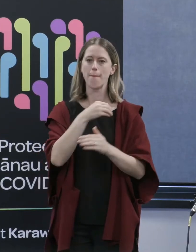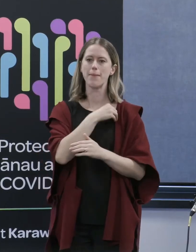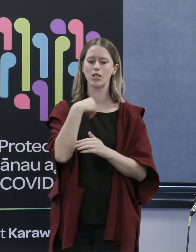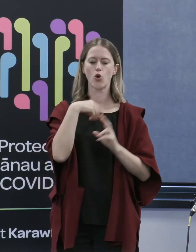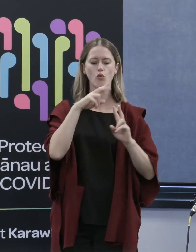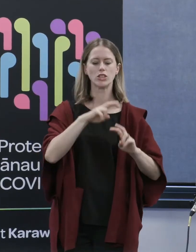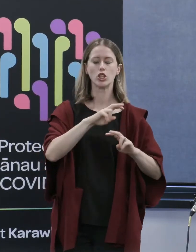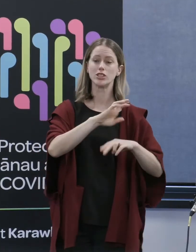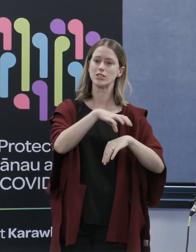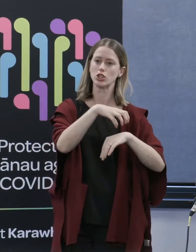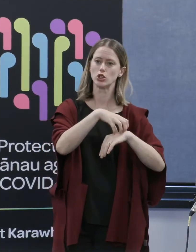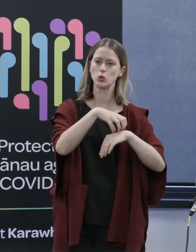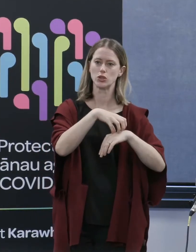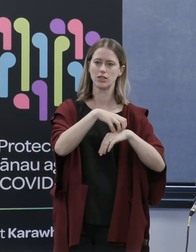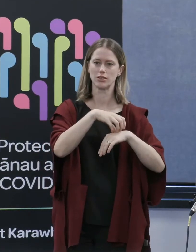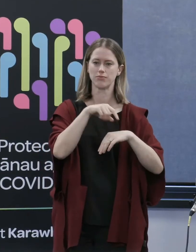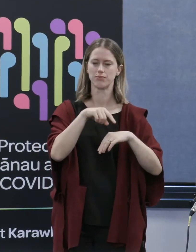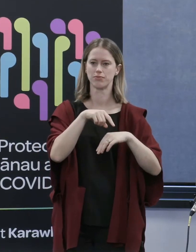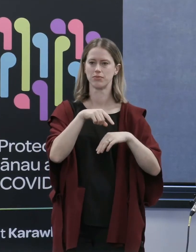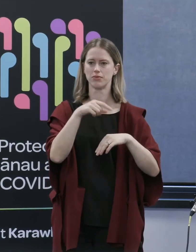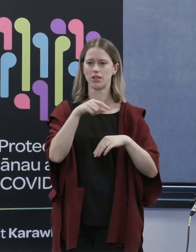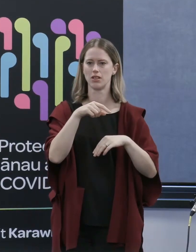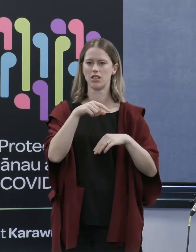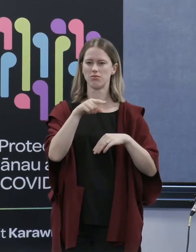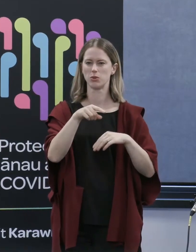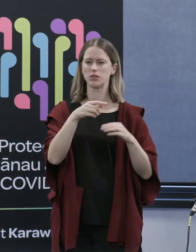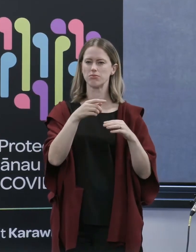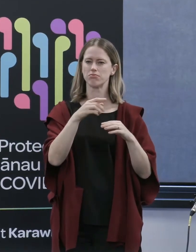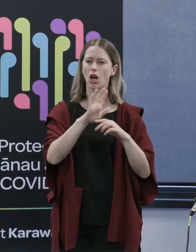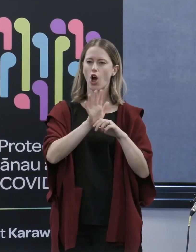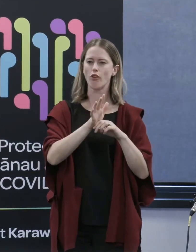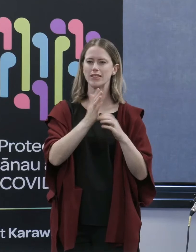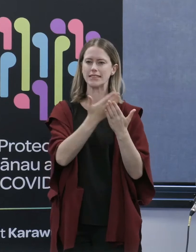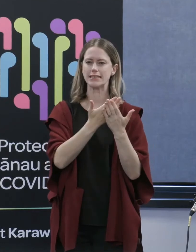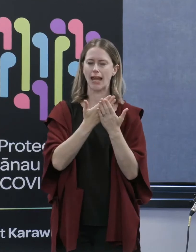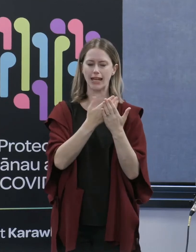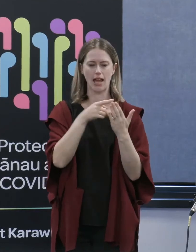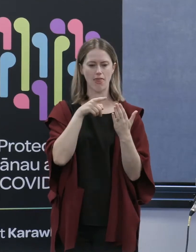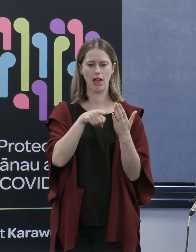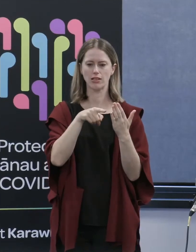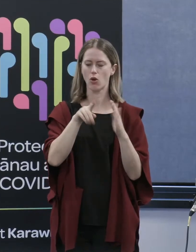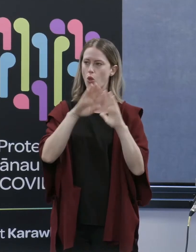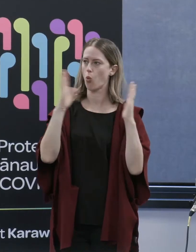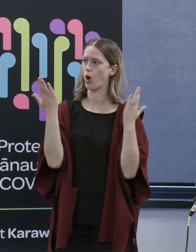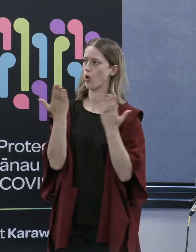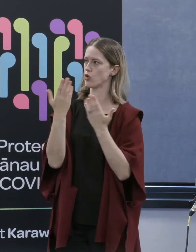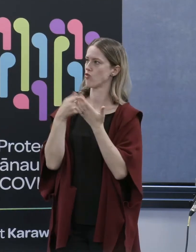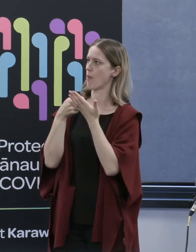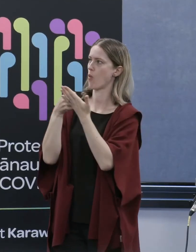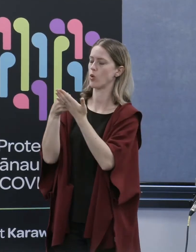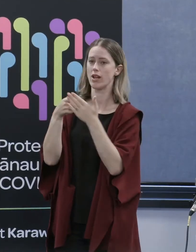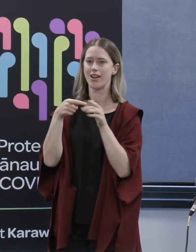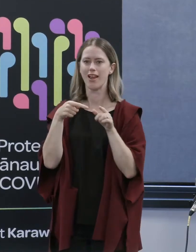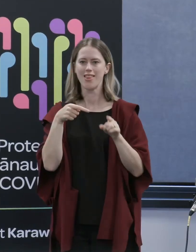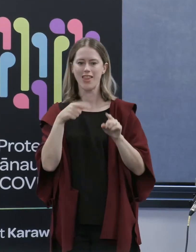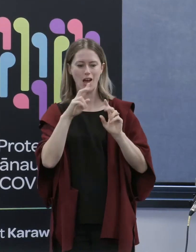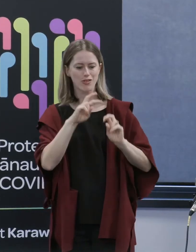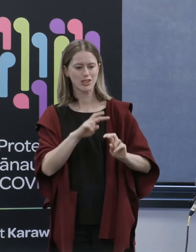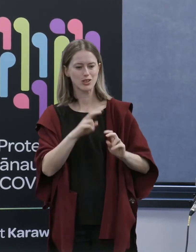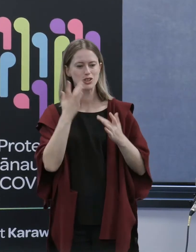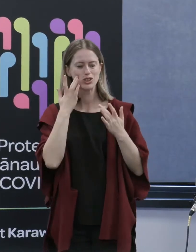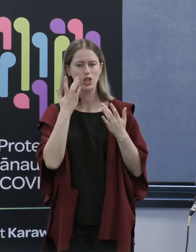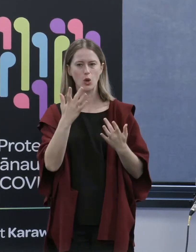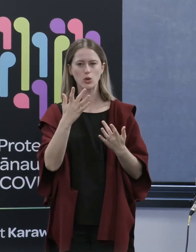of New Zealand. That REMAP-CAP COVID study, which has been reported widely, was one of the studies that found